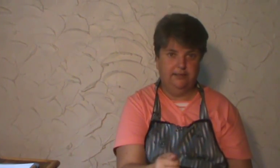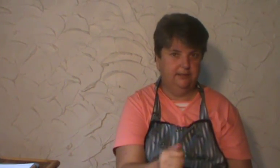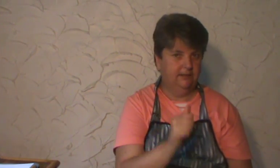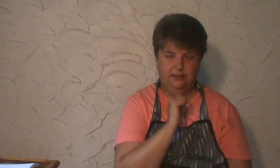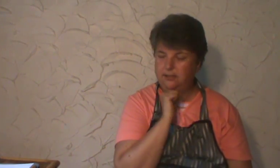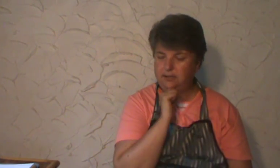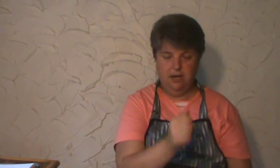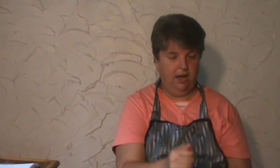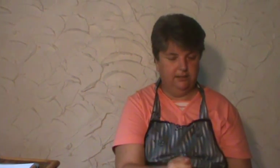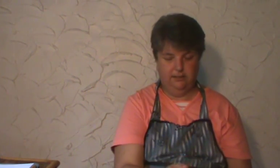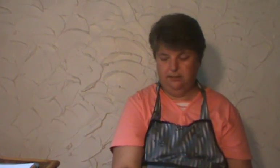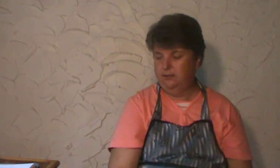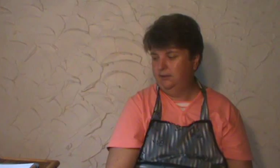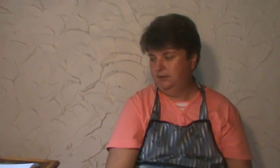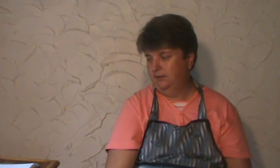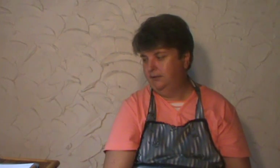Not. Not.